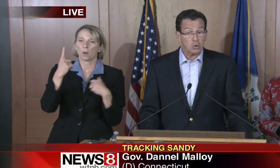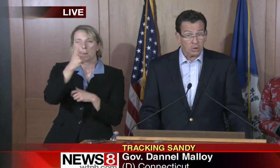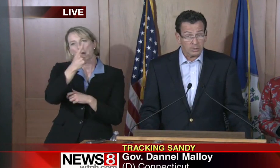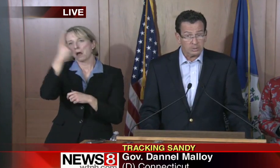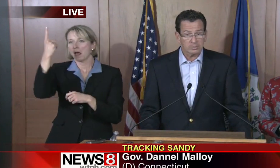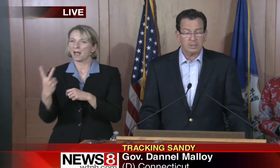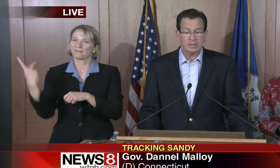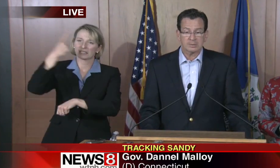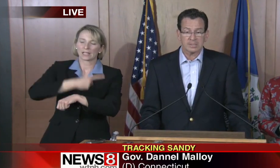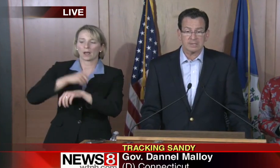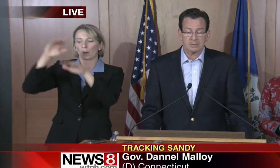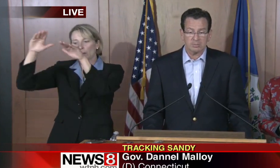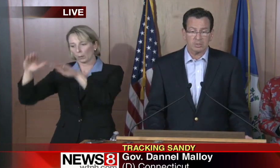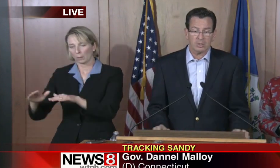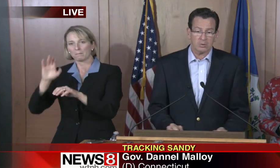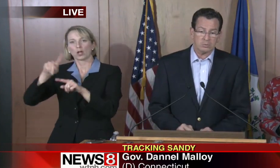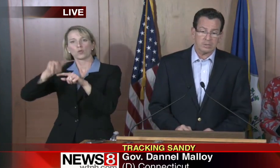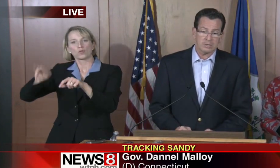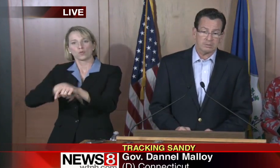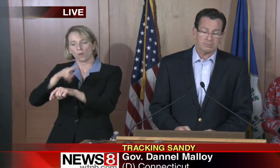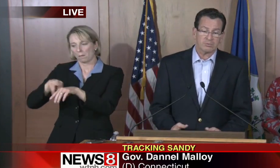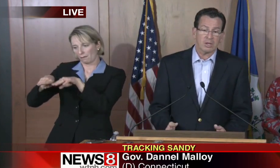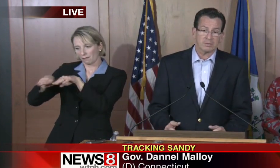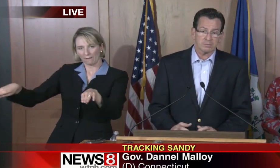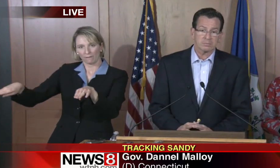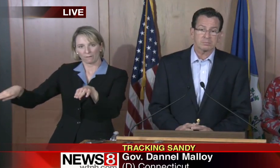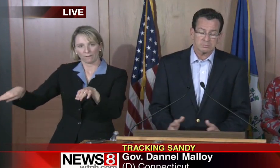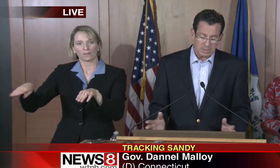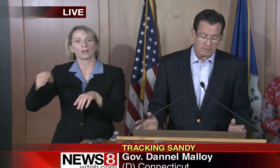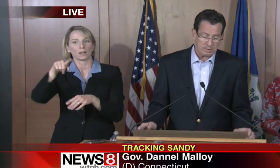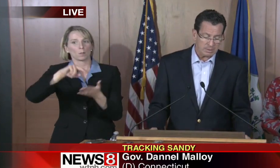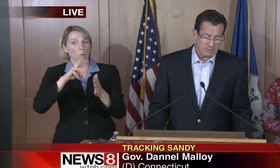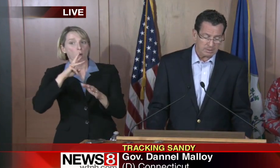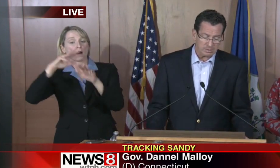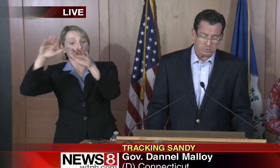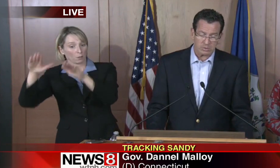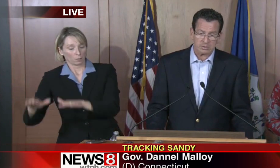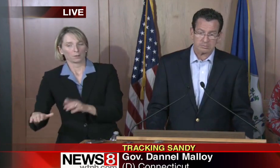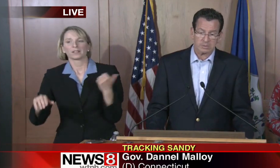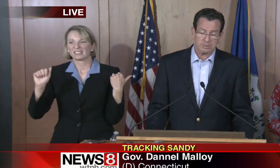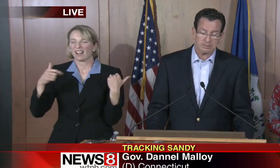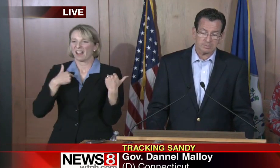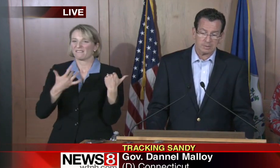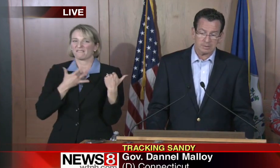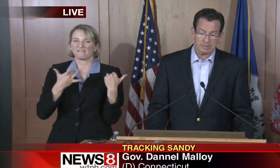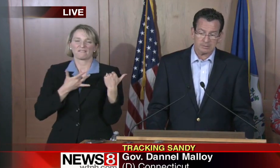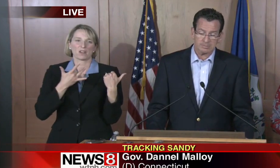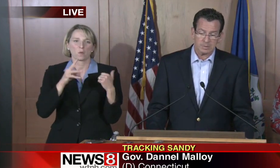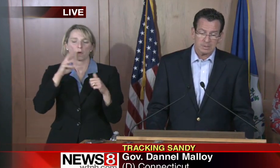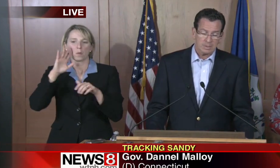back to normal, to get below flood. Yeah, I think we're talking.